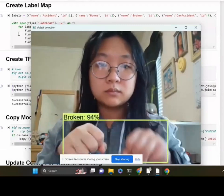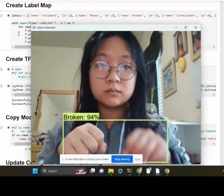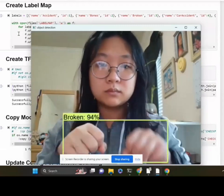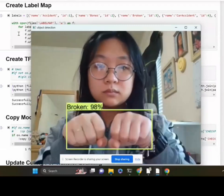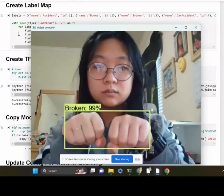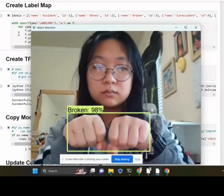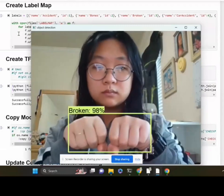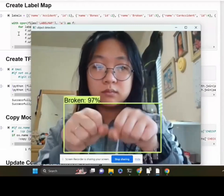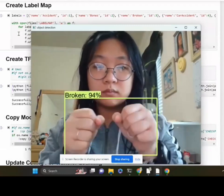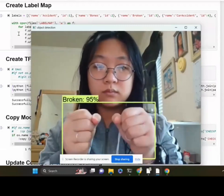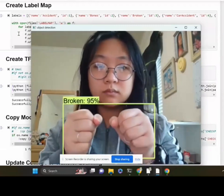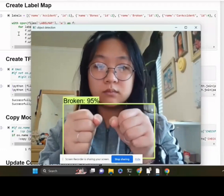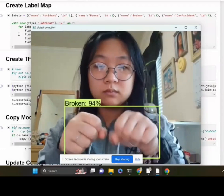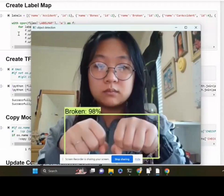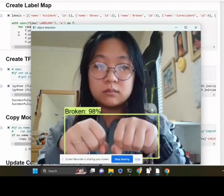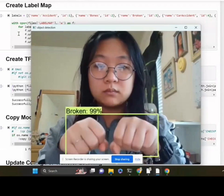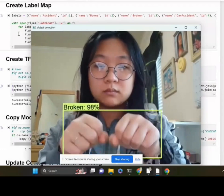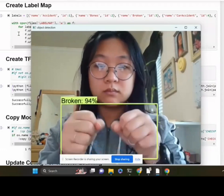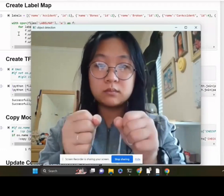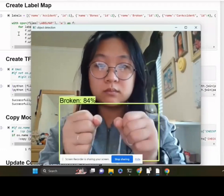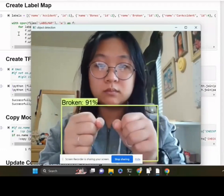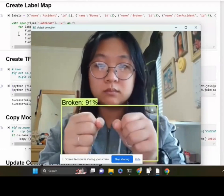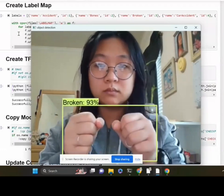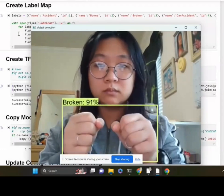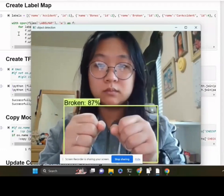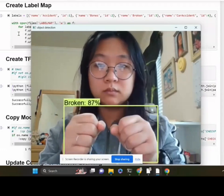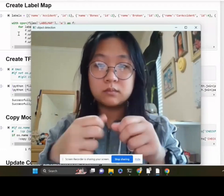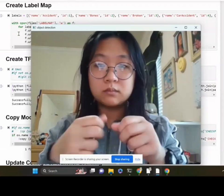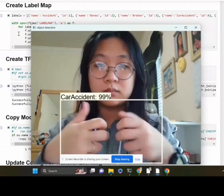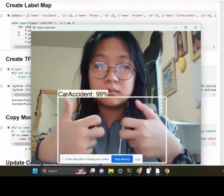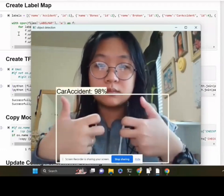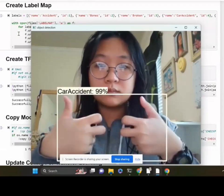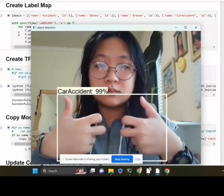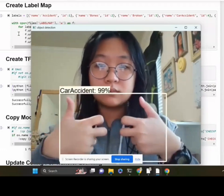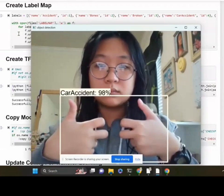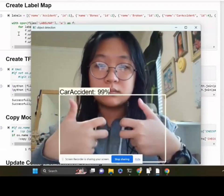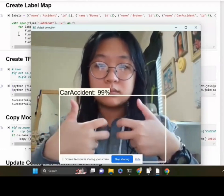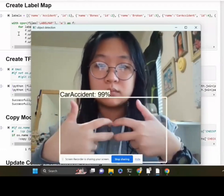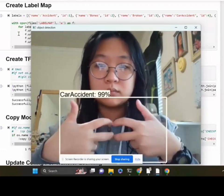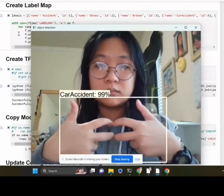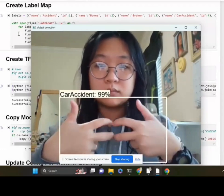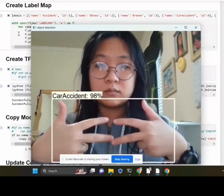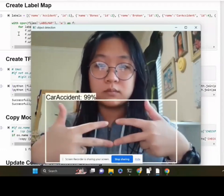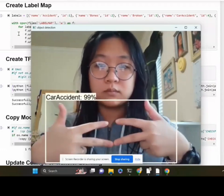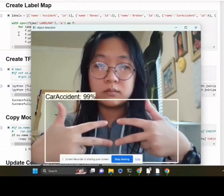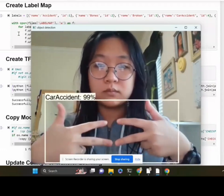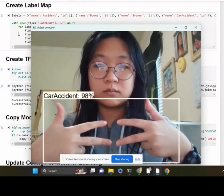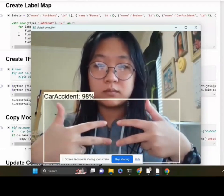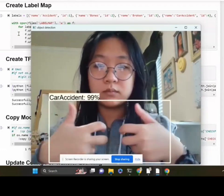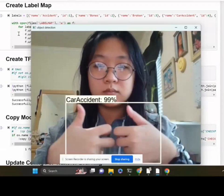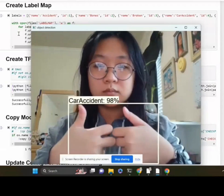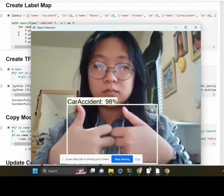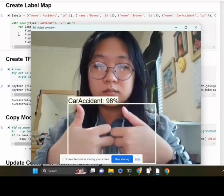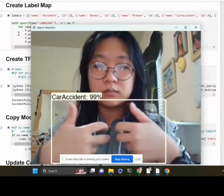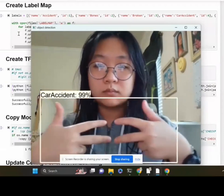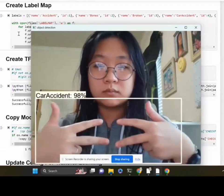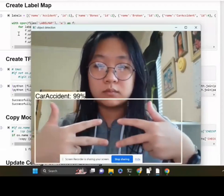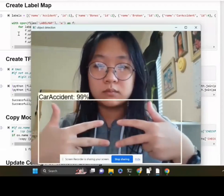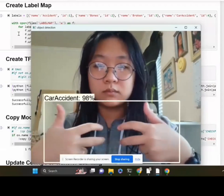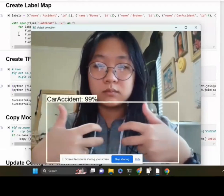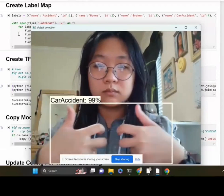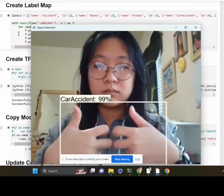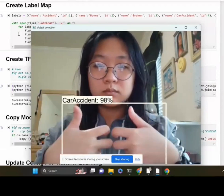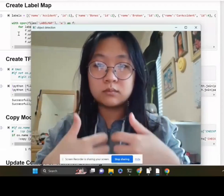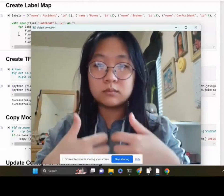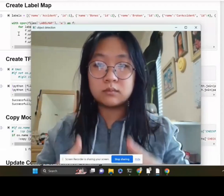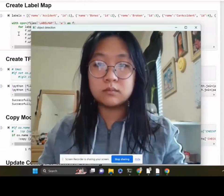people to integrate live code and be used for visualizations and data. Label Image, which creates XML files, labels the images, and stores